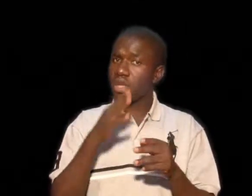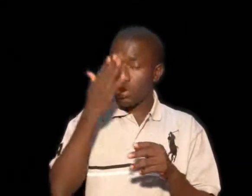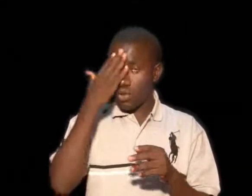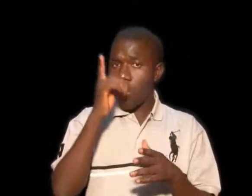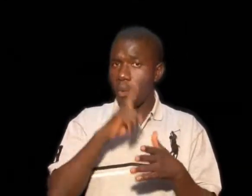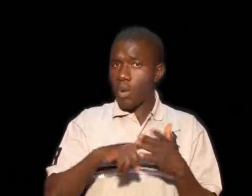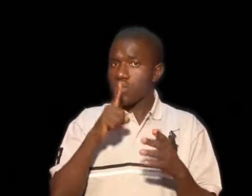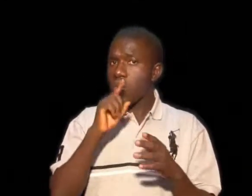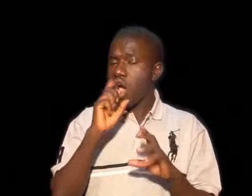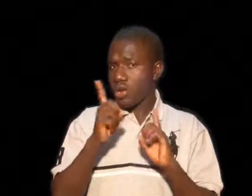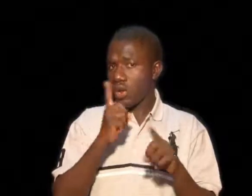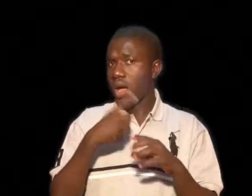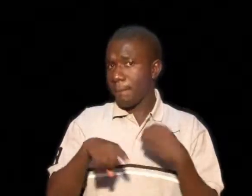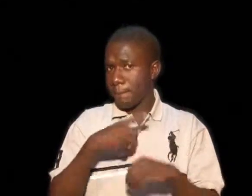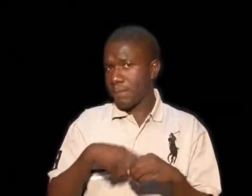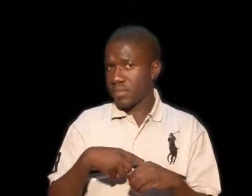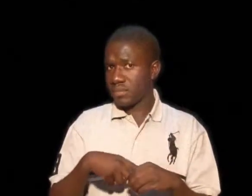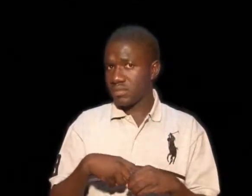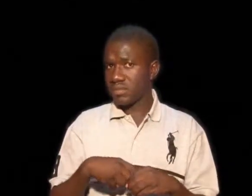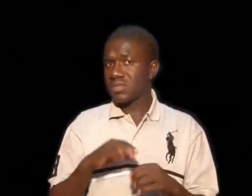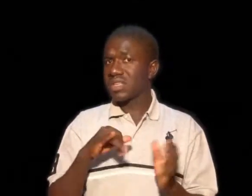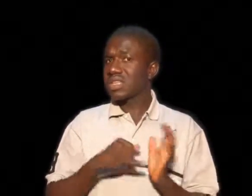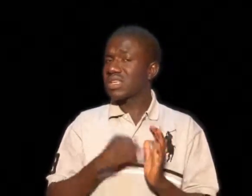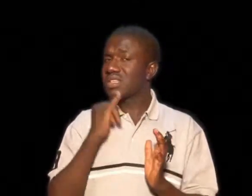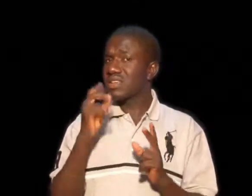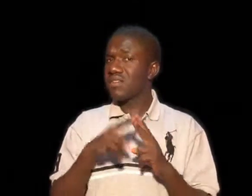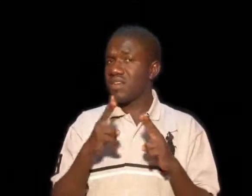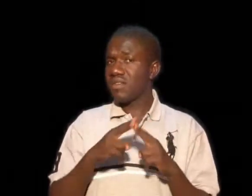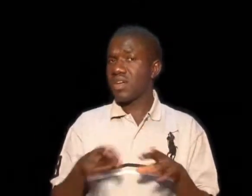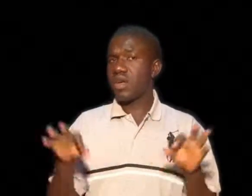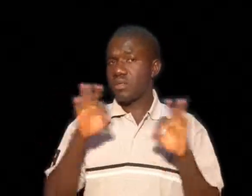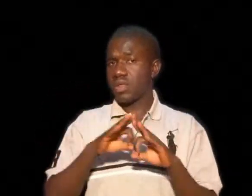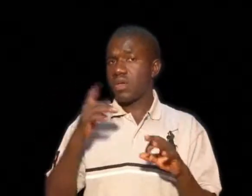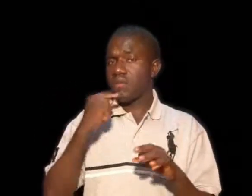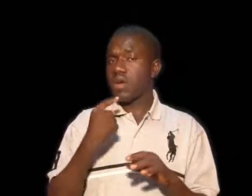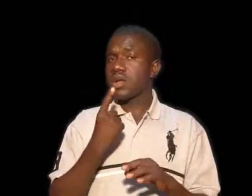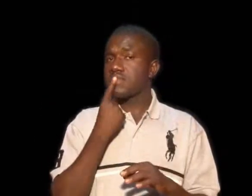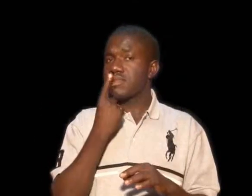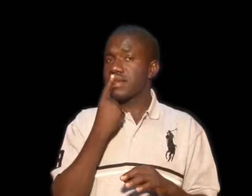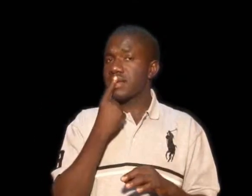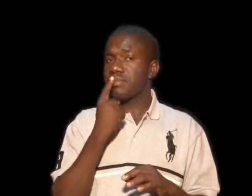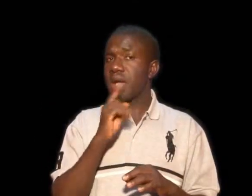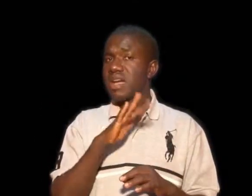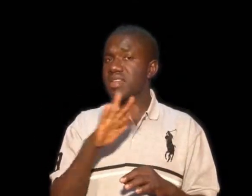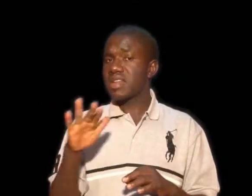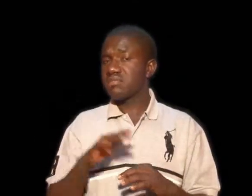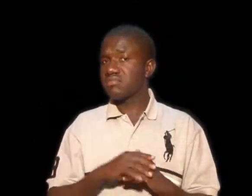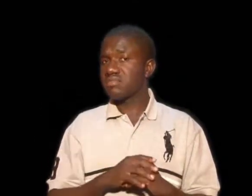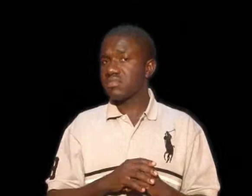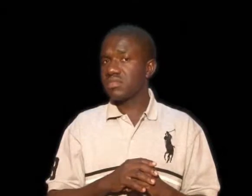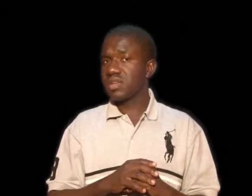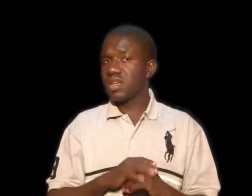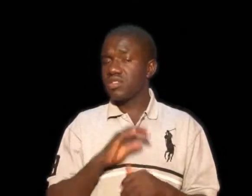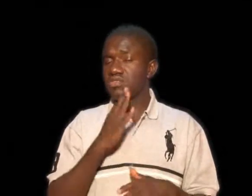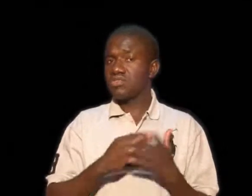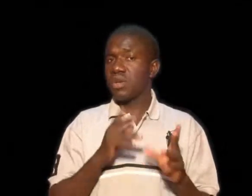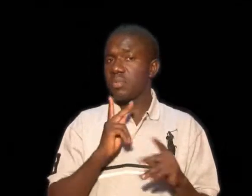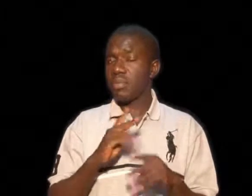Make sure that the person knows the topic of conversation. This is particularly important for lip reading. Many words look very